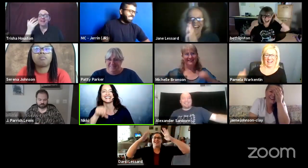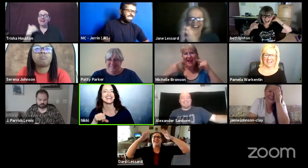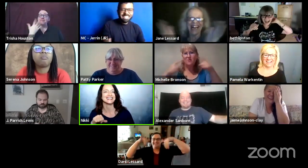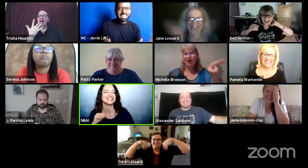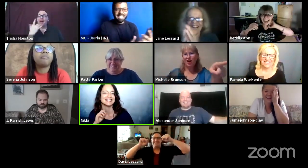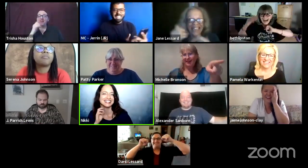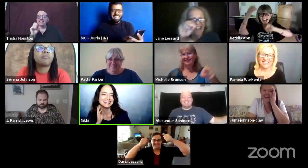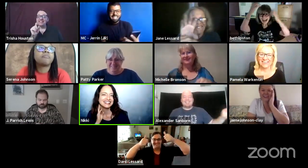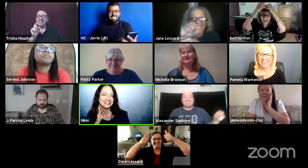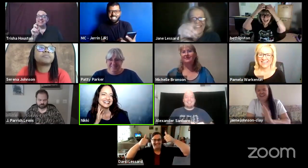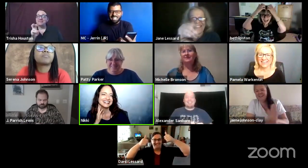Love.